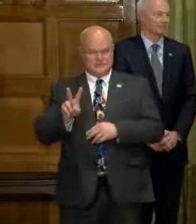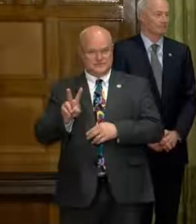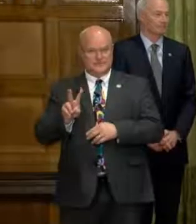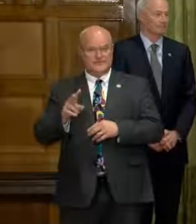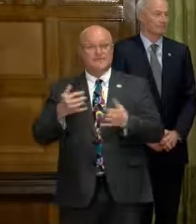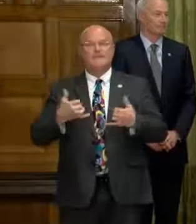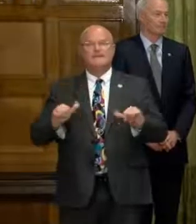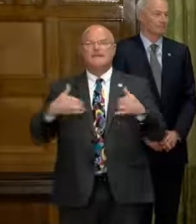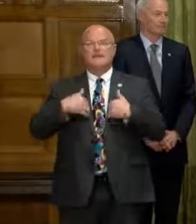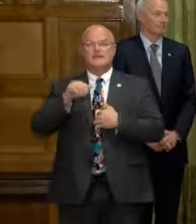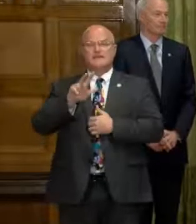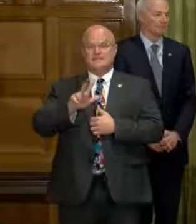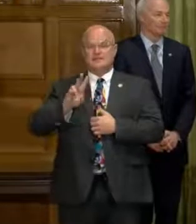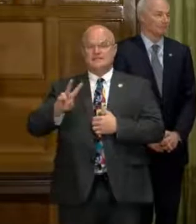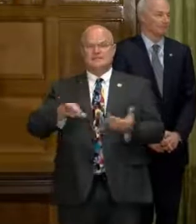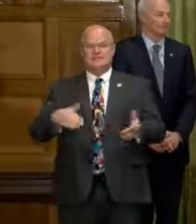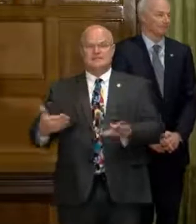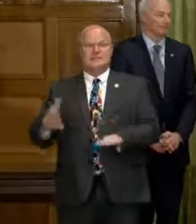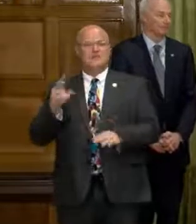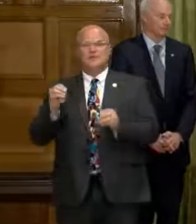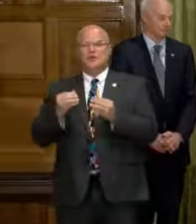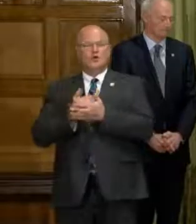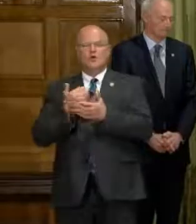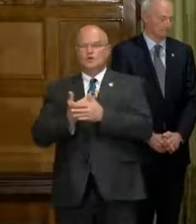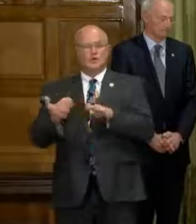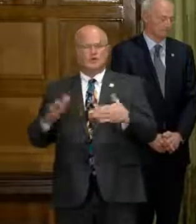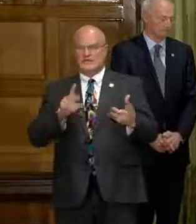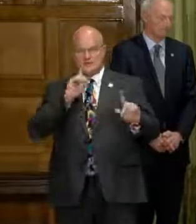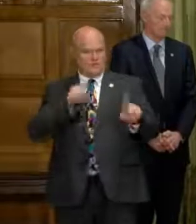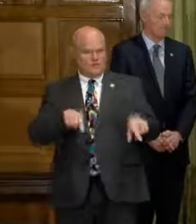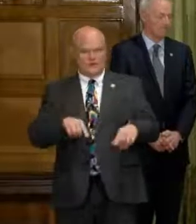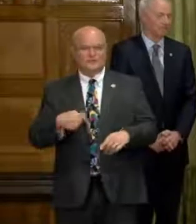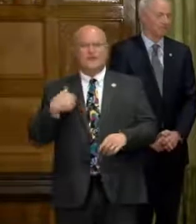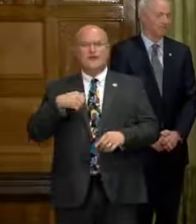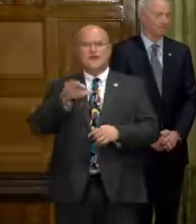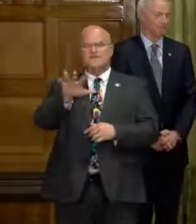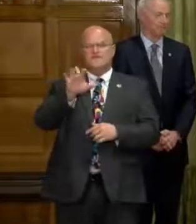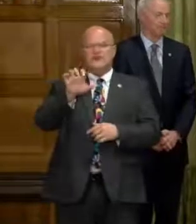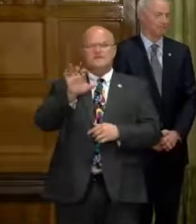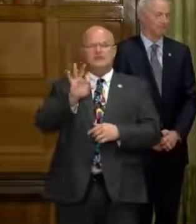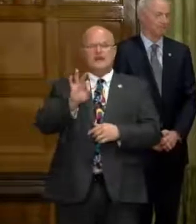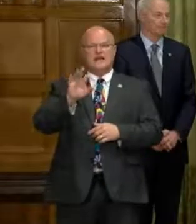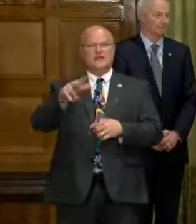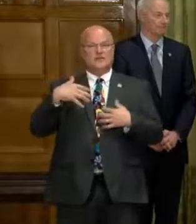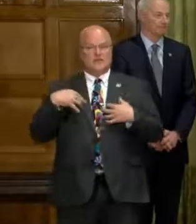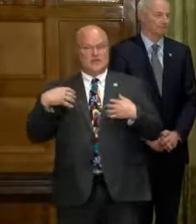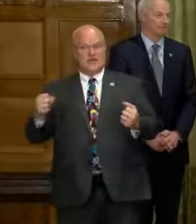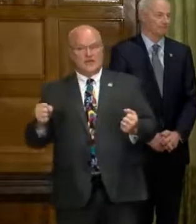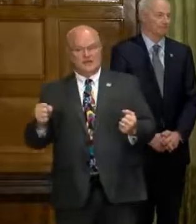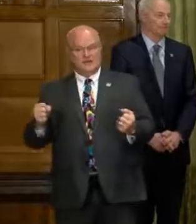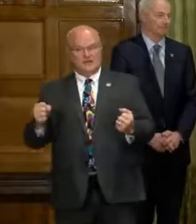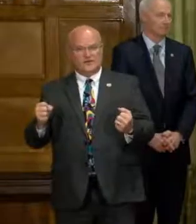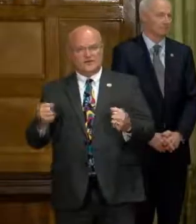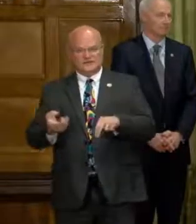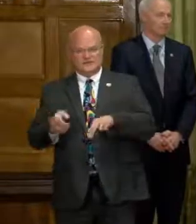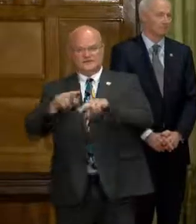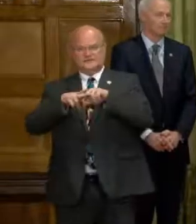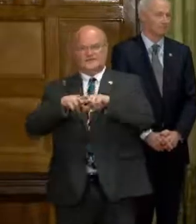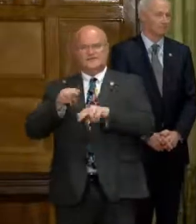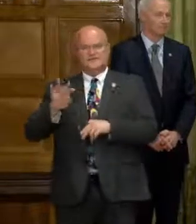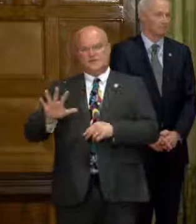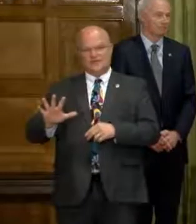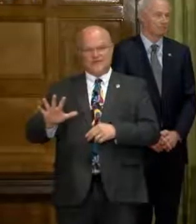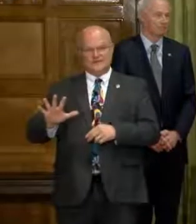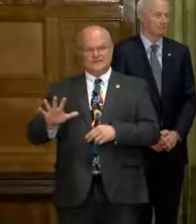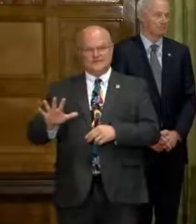We still have 37 deaths, no new deaths to report. We have 593 recovered, which is 45 more than